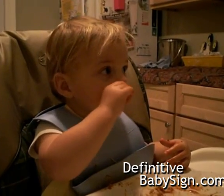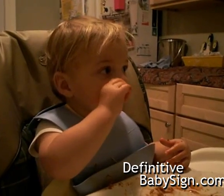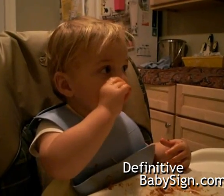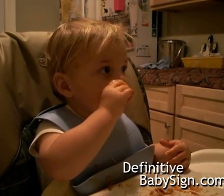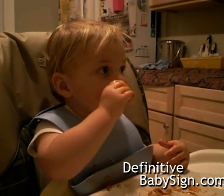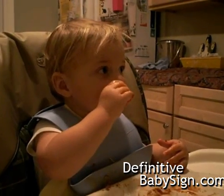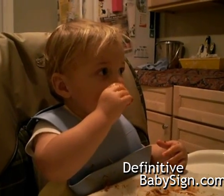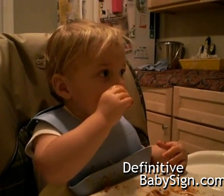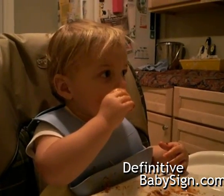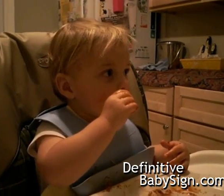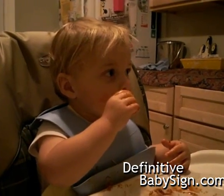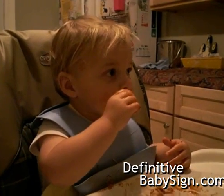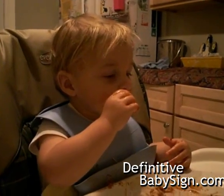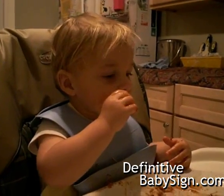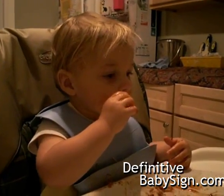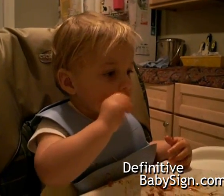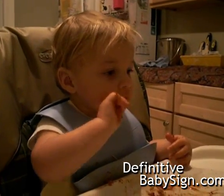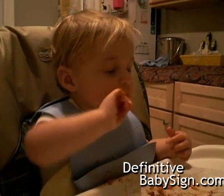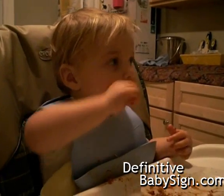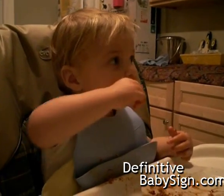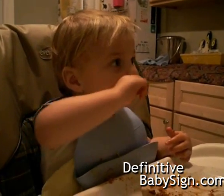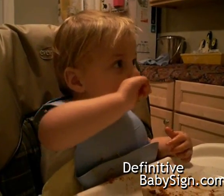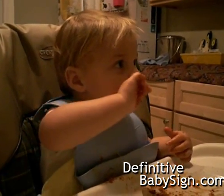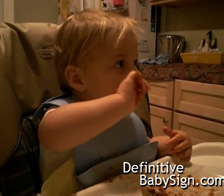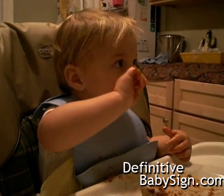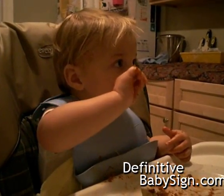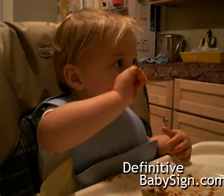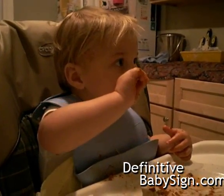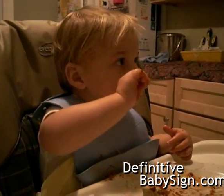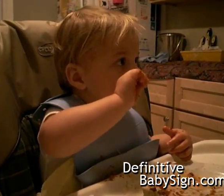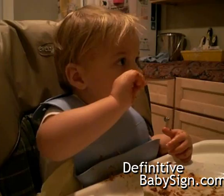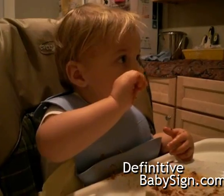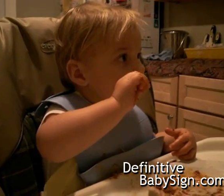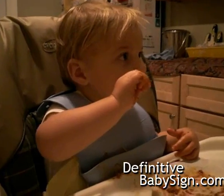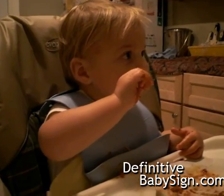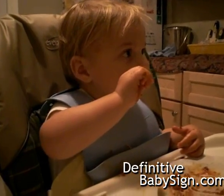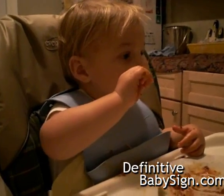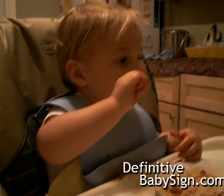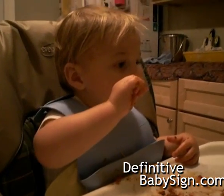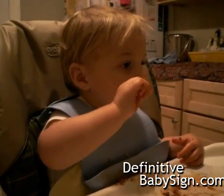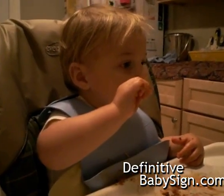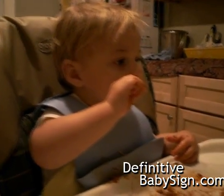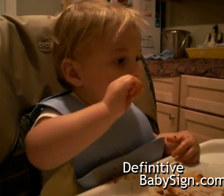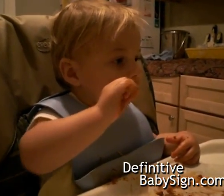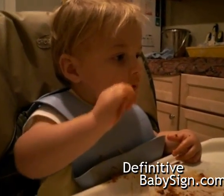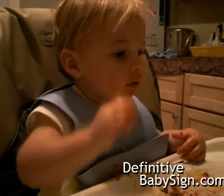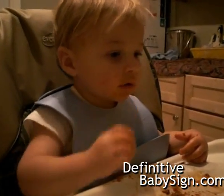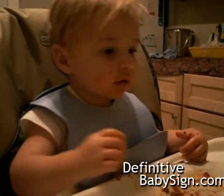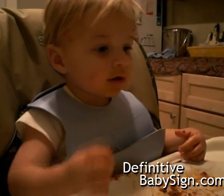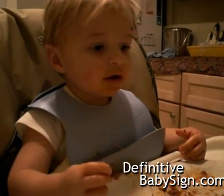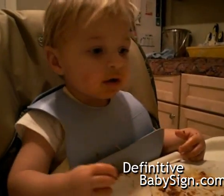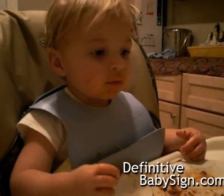Would you like more carrots? Garlic. Oh, garlic. Want some garlic?